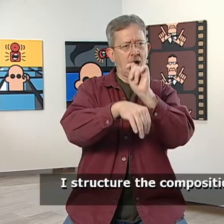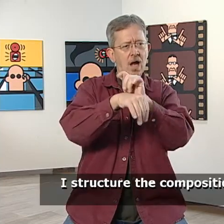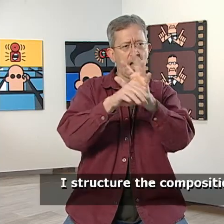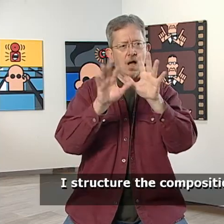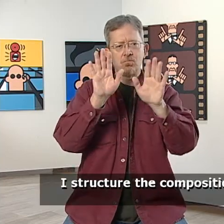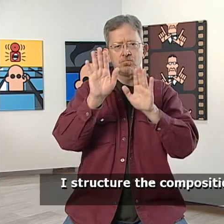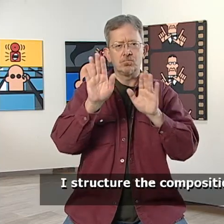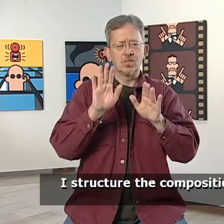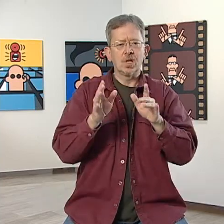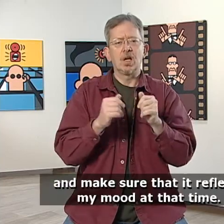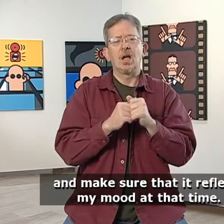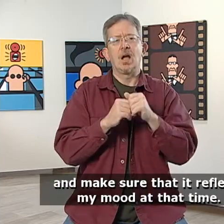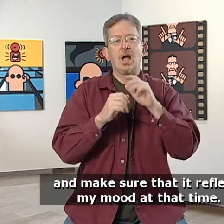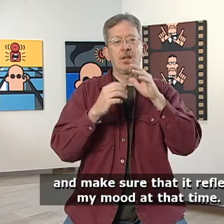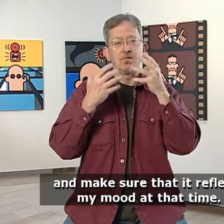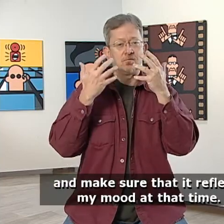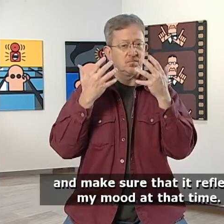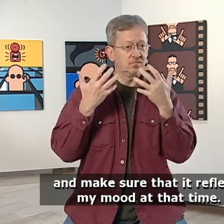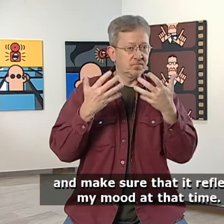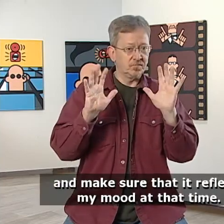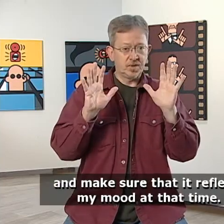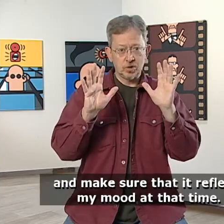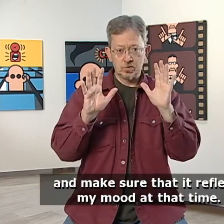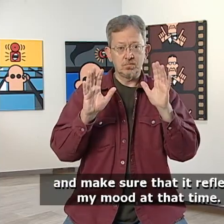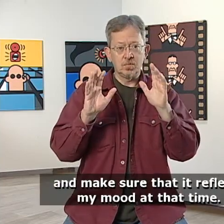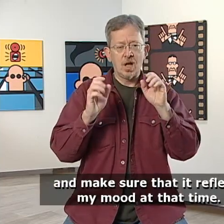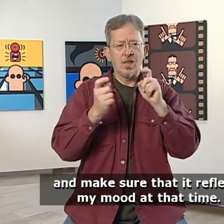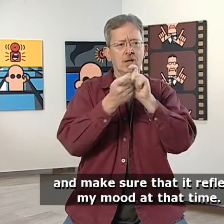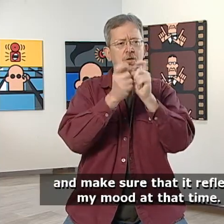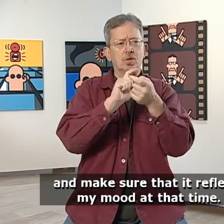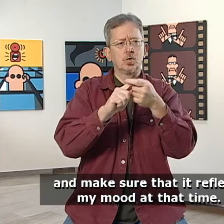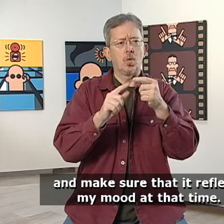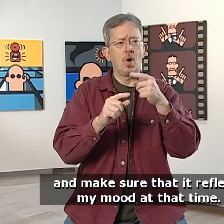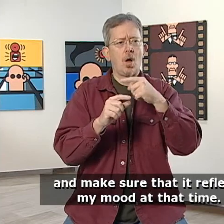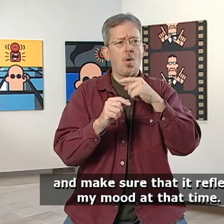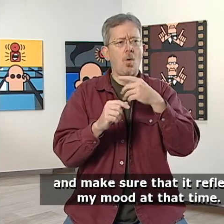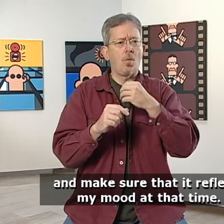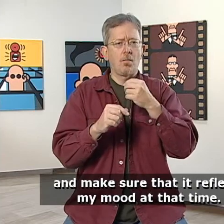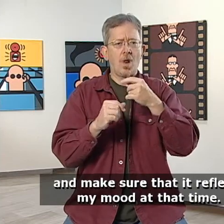I structure the composition, and make sure that it reflects my mood at that time.